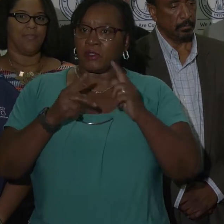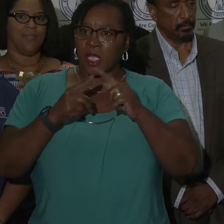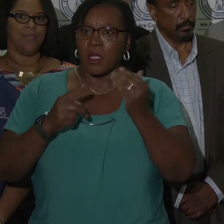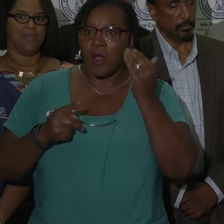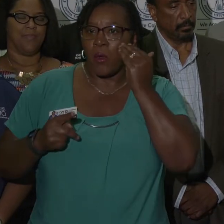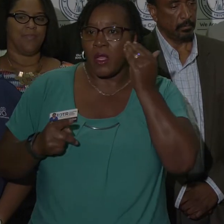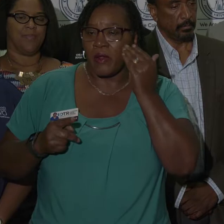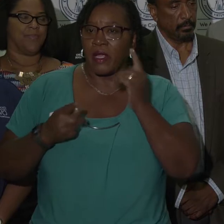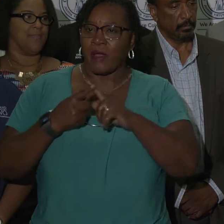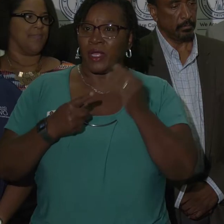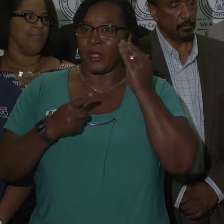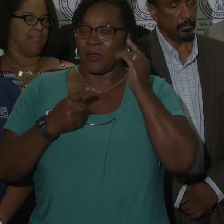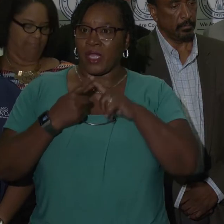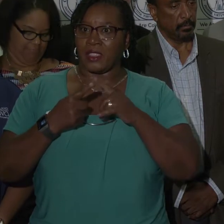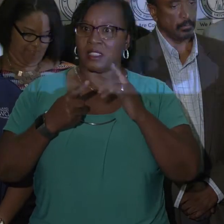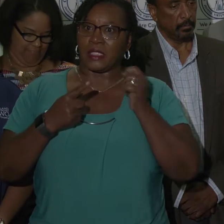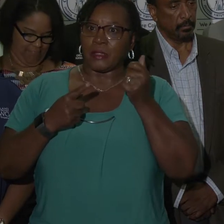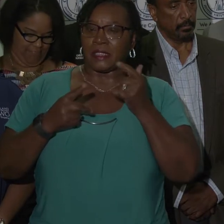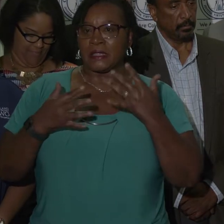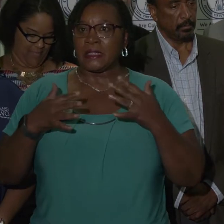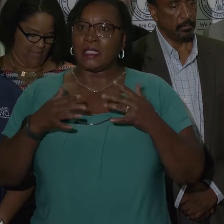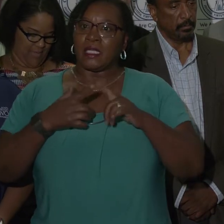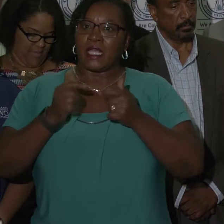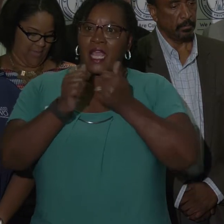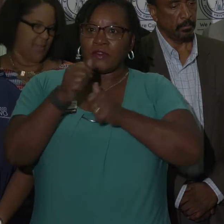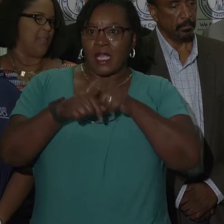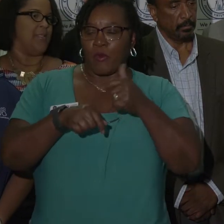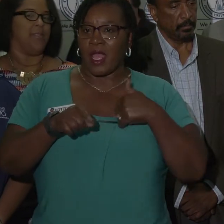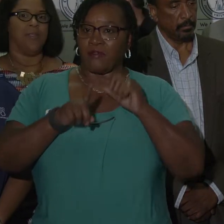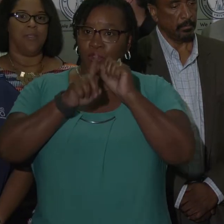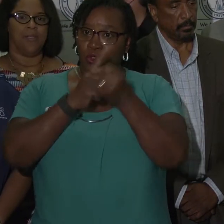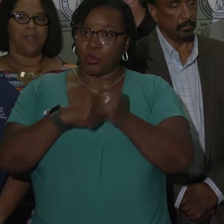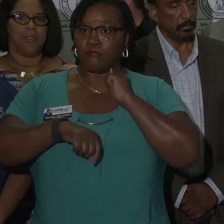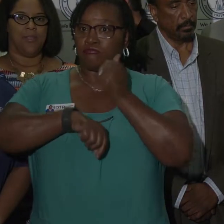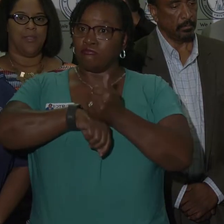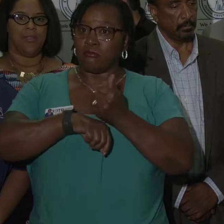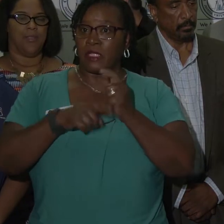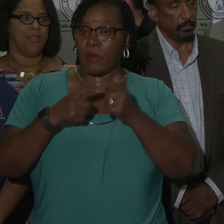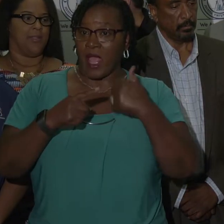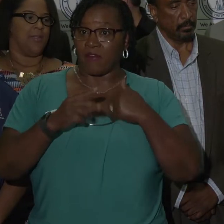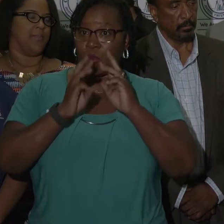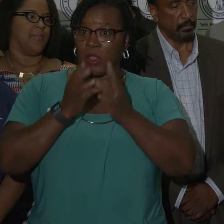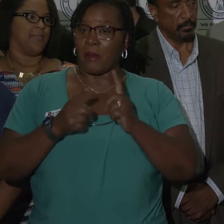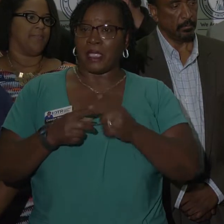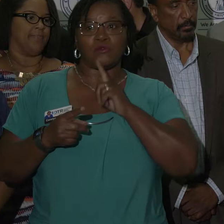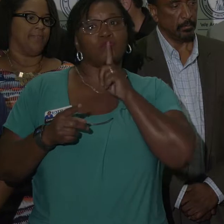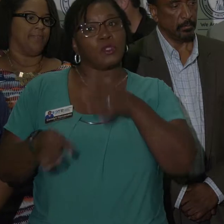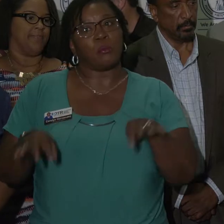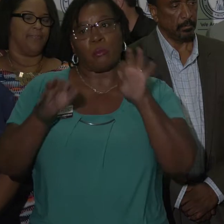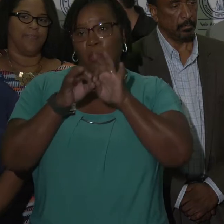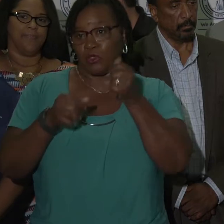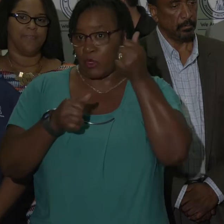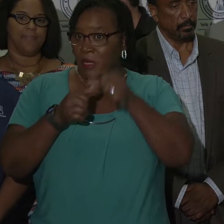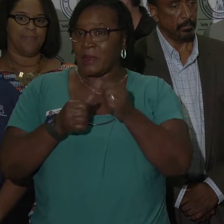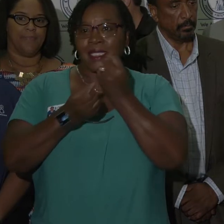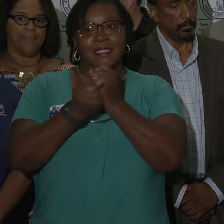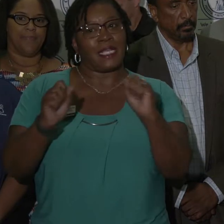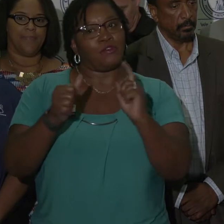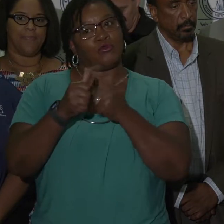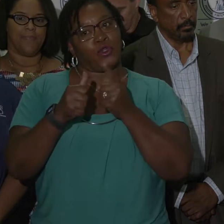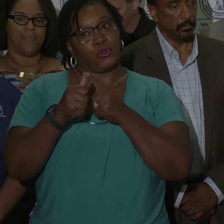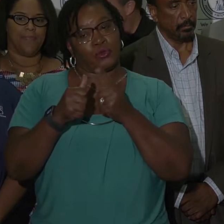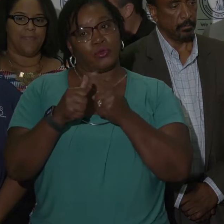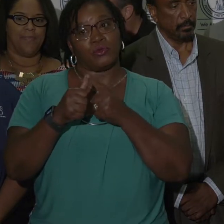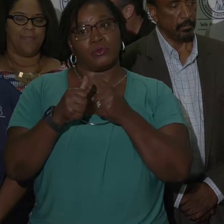little unnerving every time we have these situations with the weather, but it is so important to remember safety is